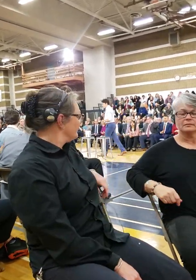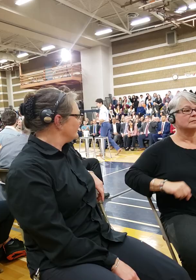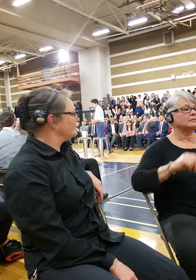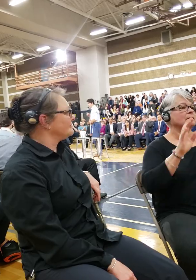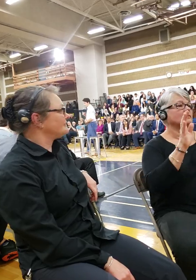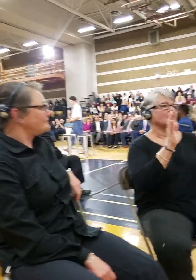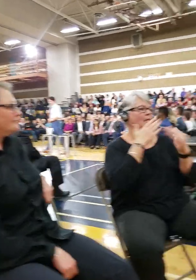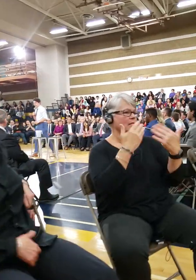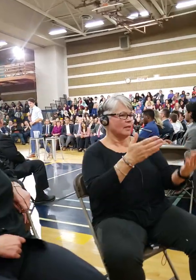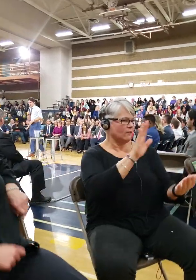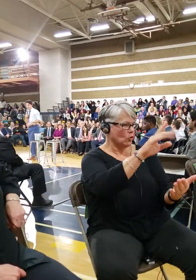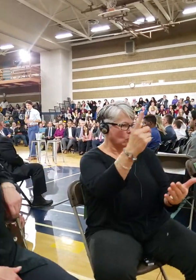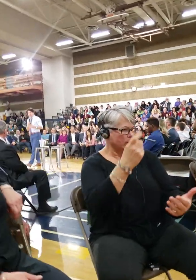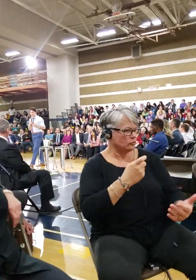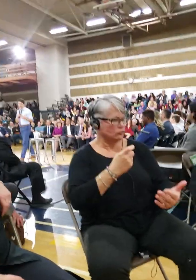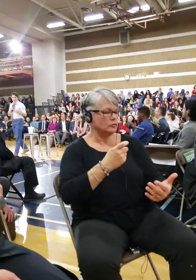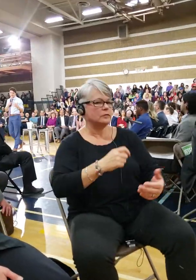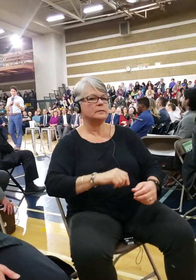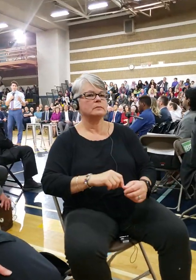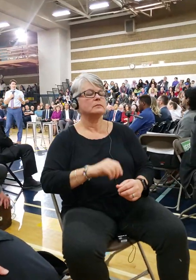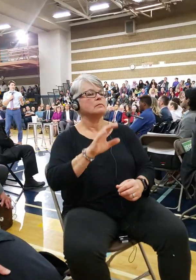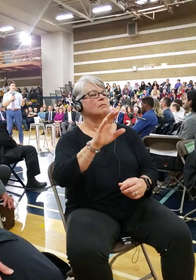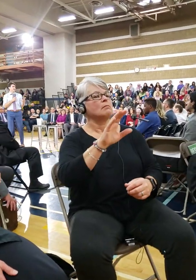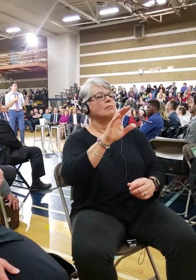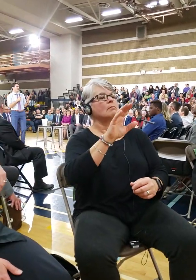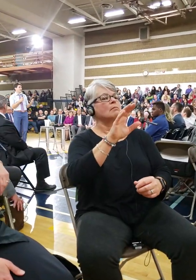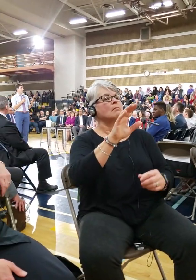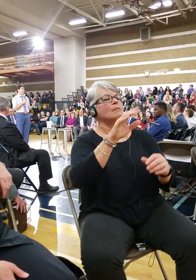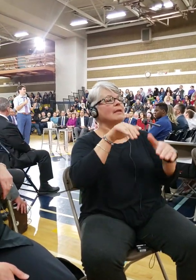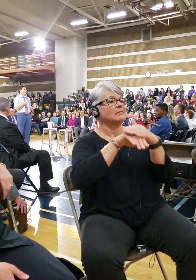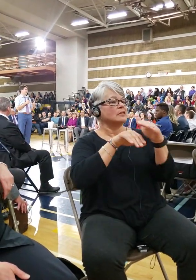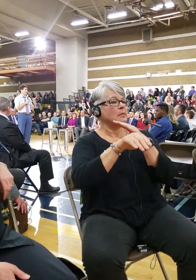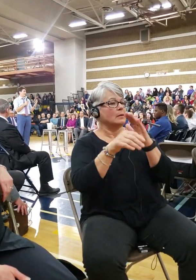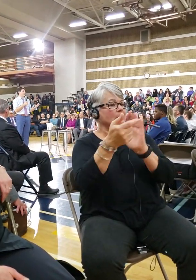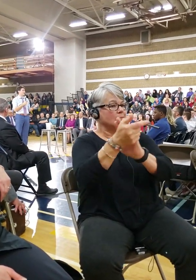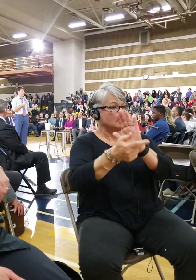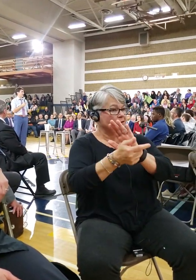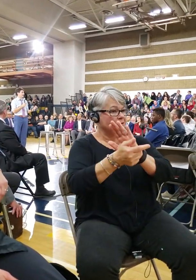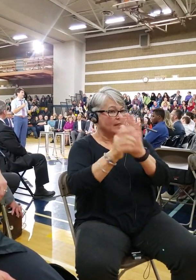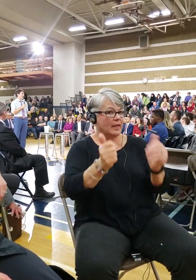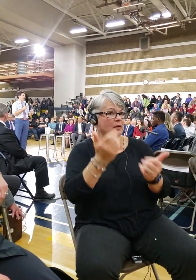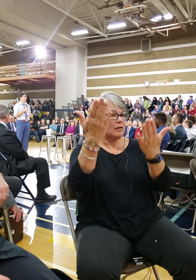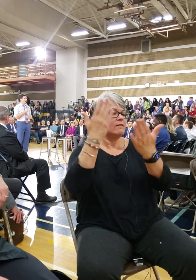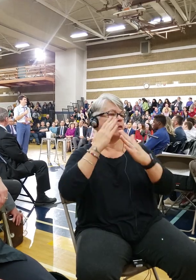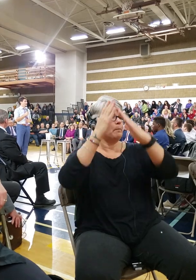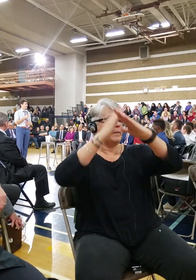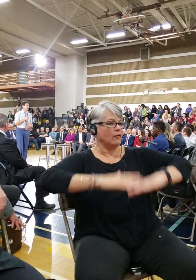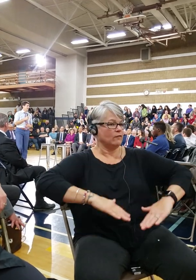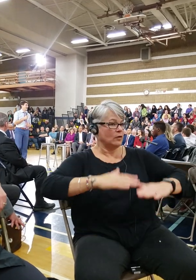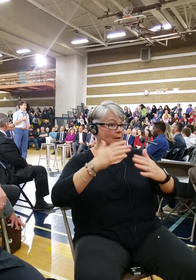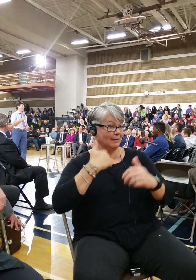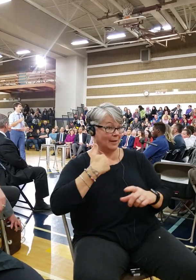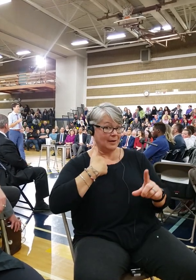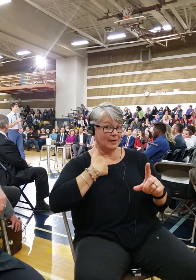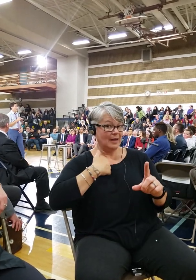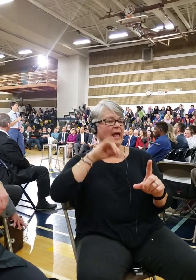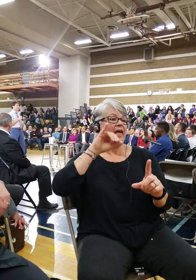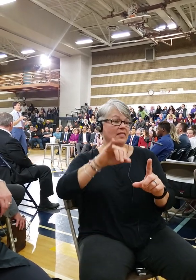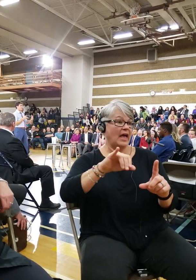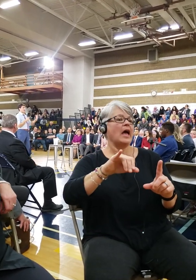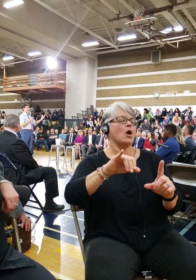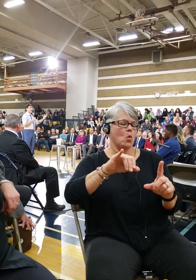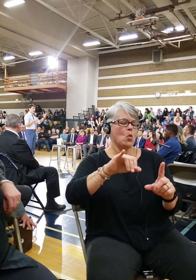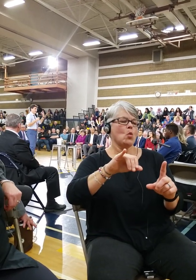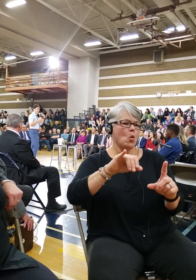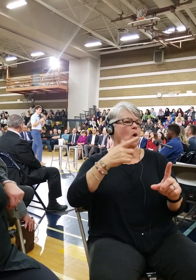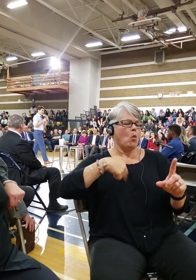Thank you for your question. The accessibility legislation we put forward for Barrier Free Canada is something that we've